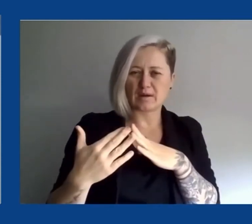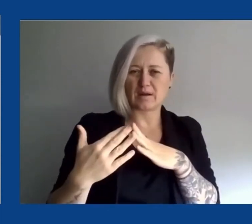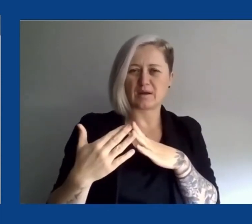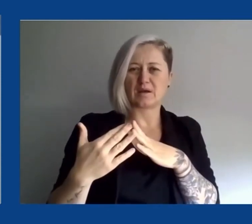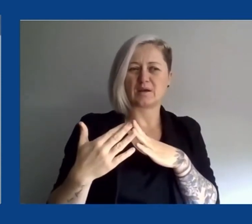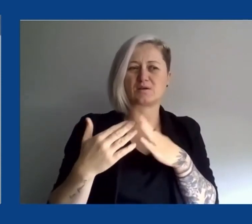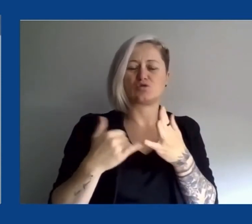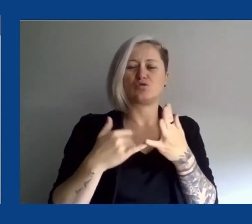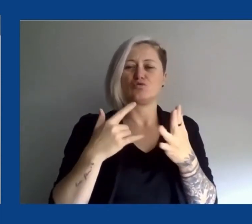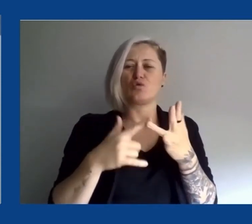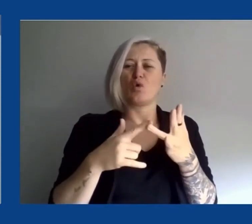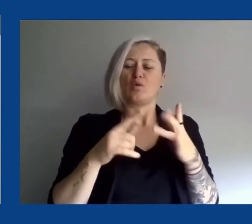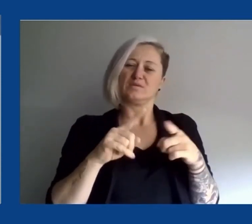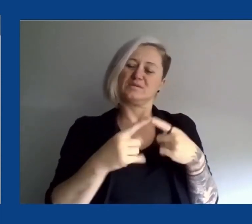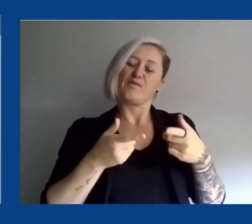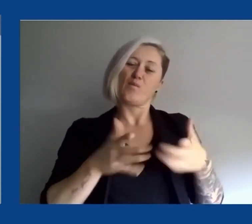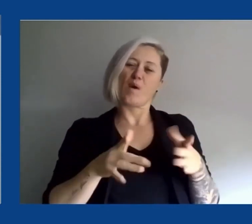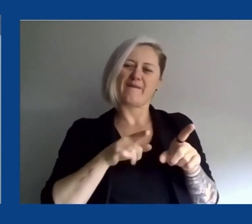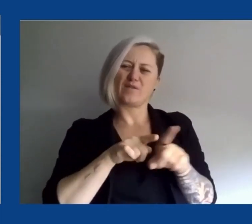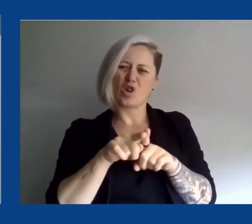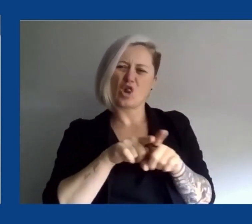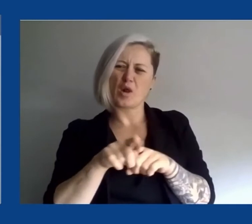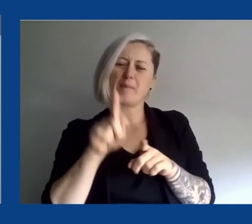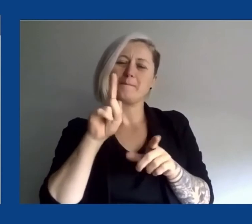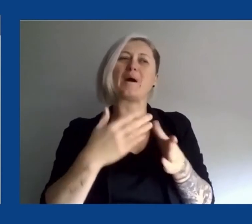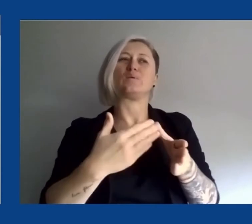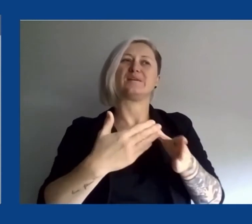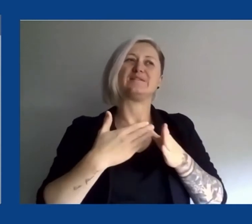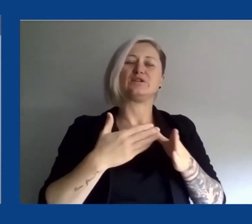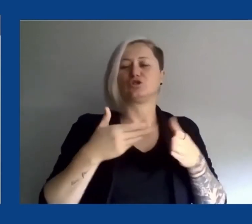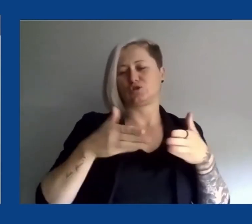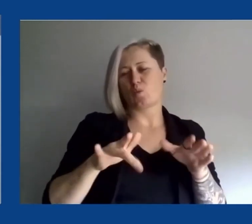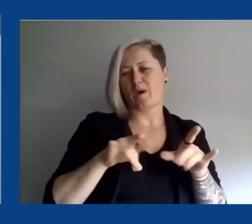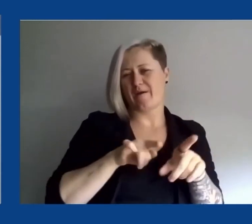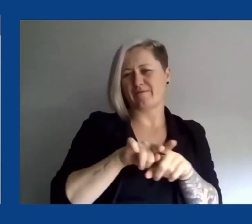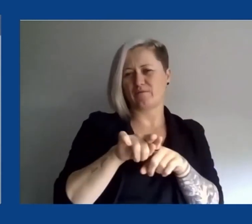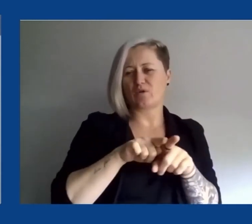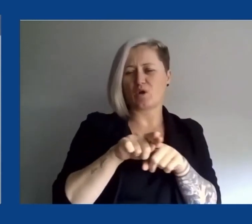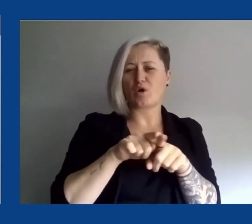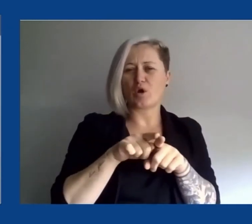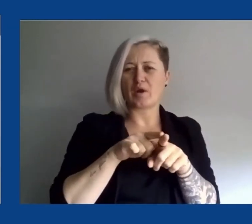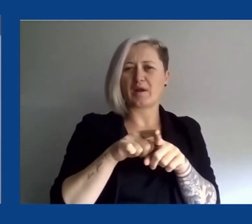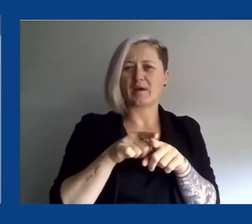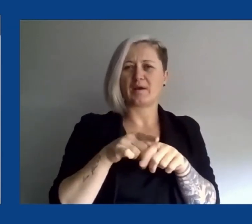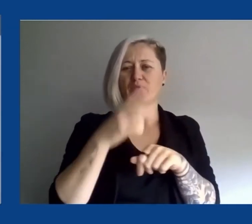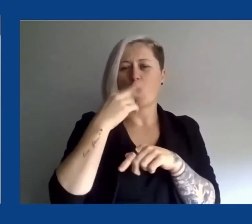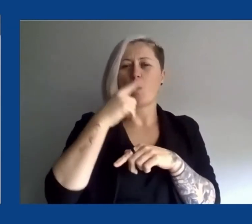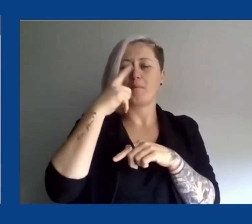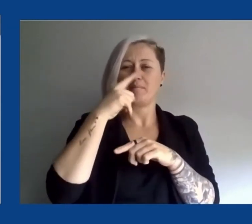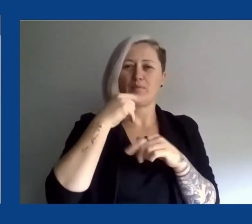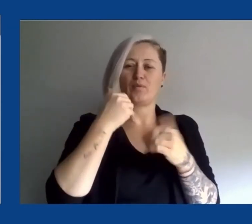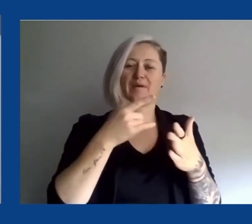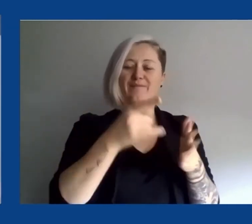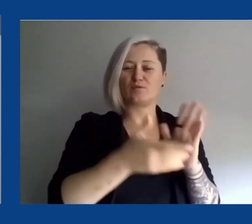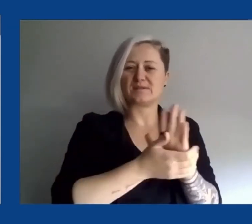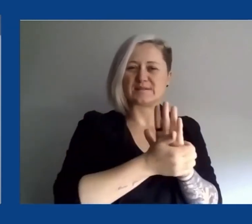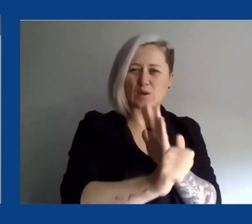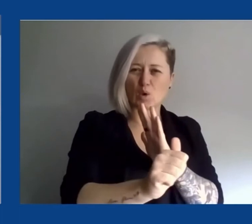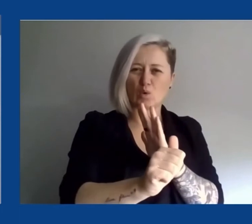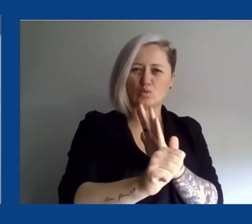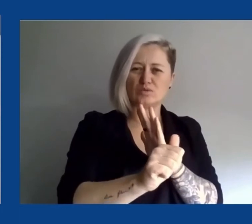it was a different way of learning, but it was an Indigenous way of learning. The old people give you skills was